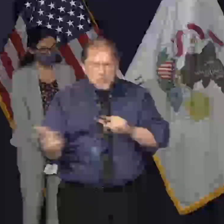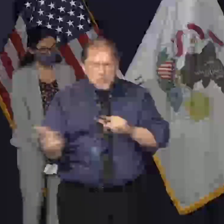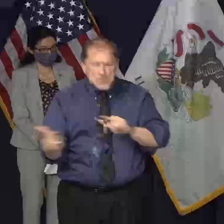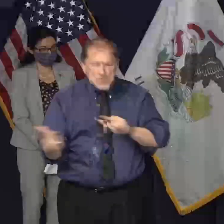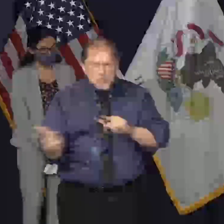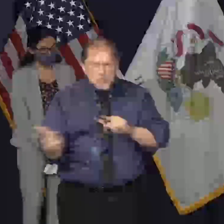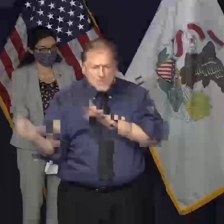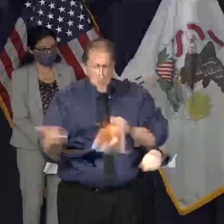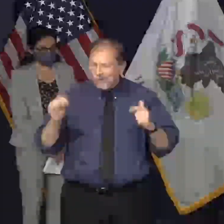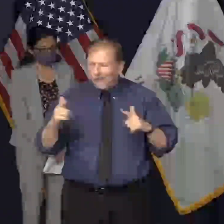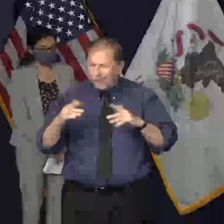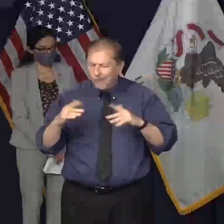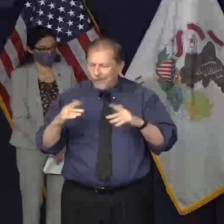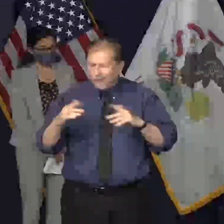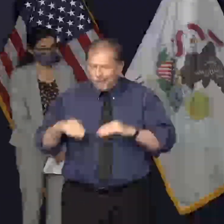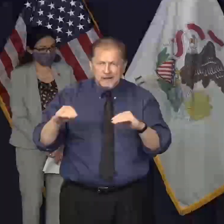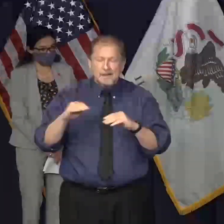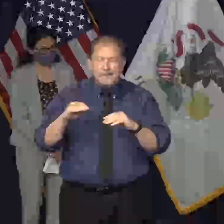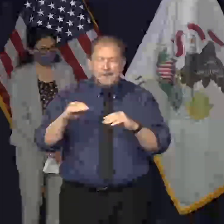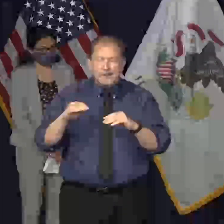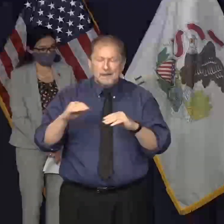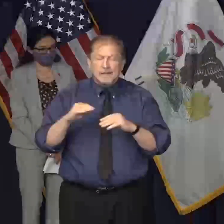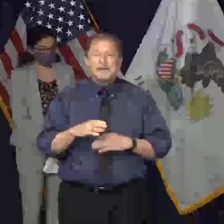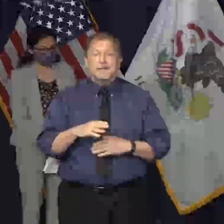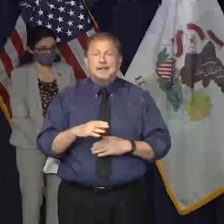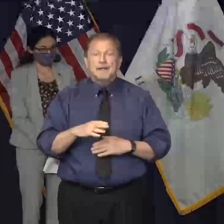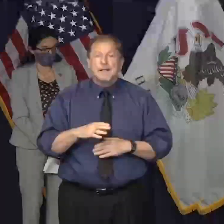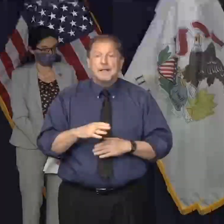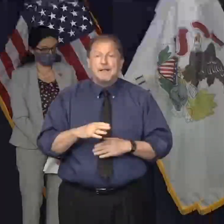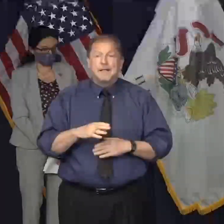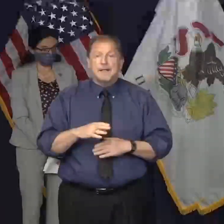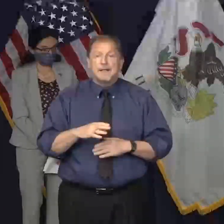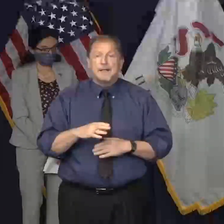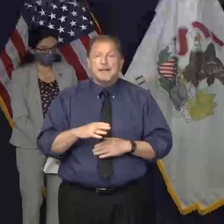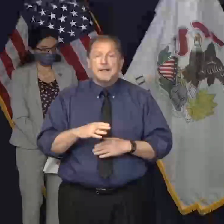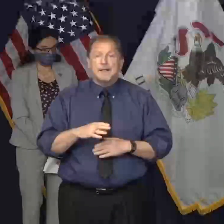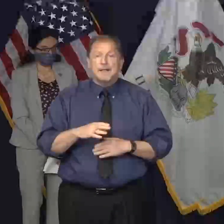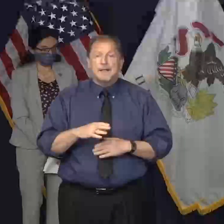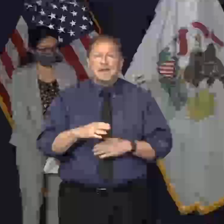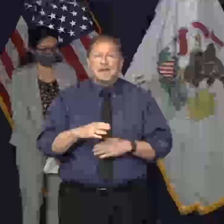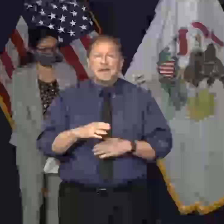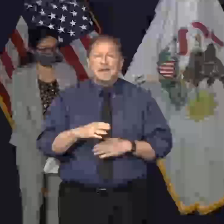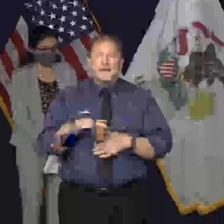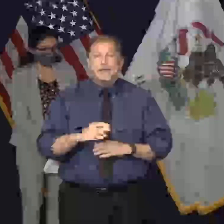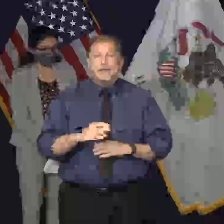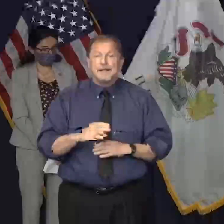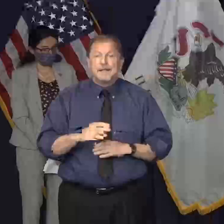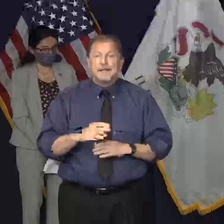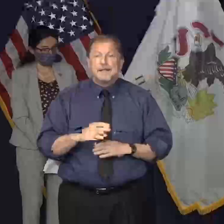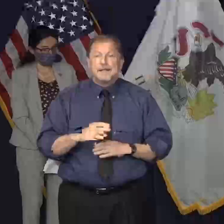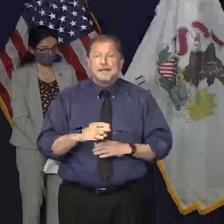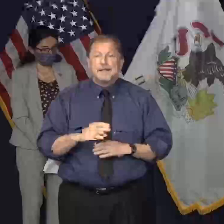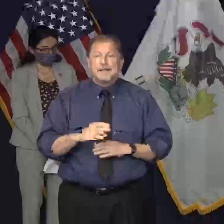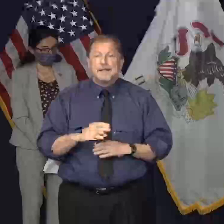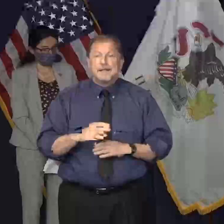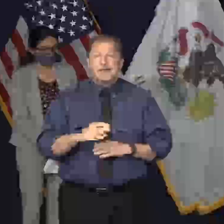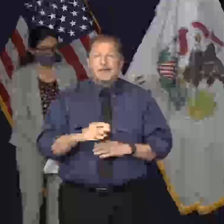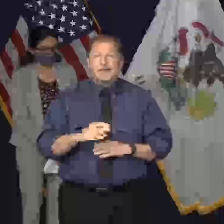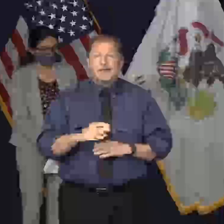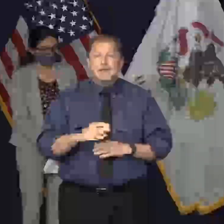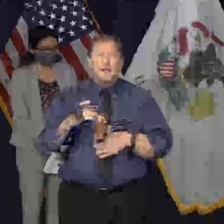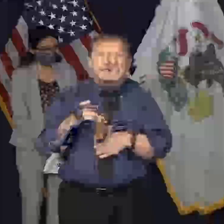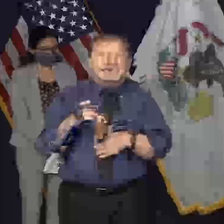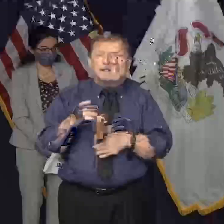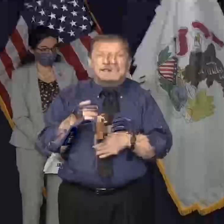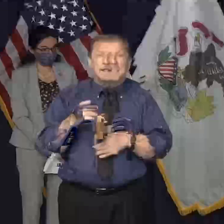communities of color is curbed. As Latinx communities across Illinois are being hit hard by this